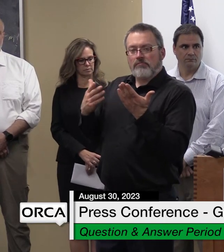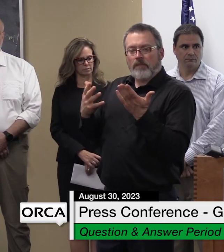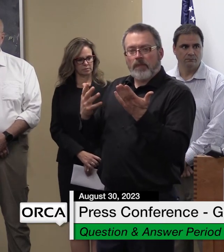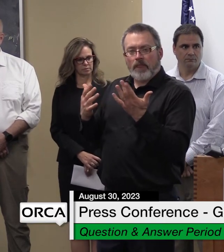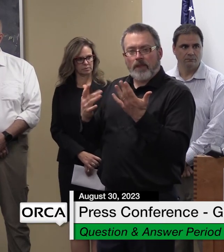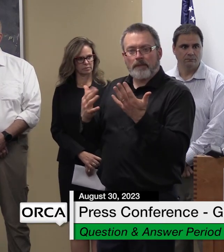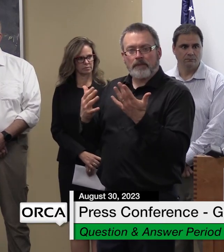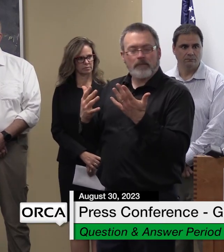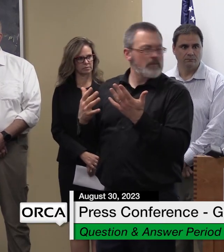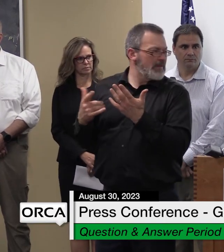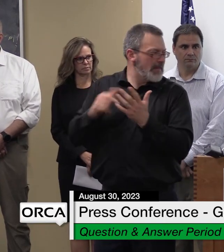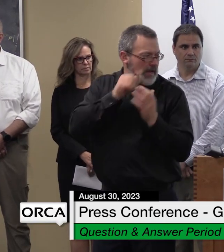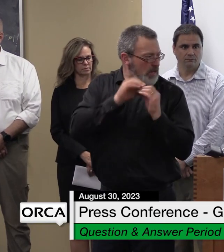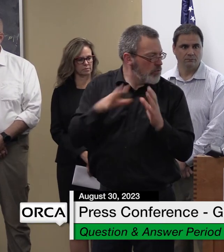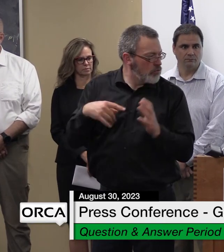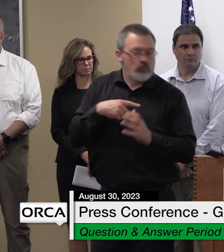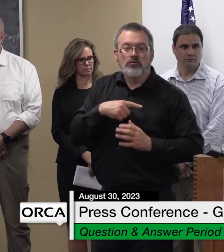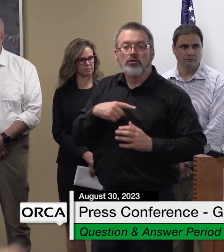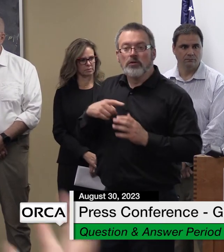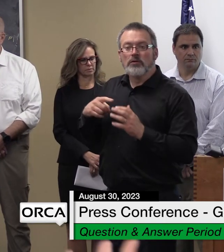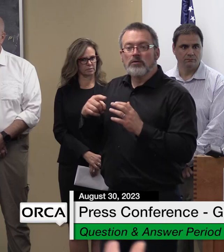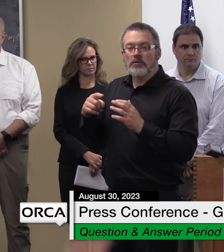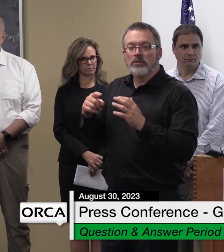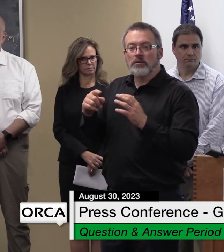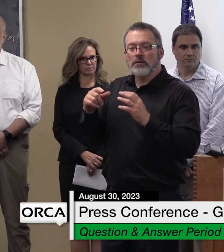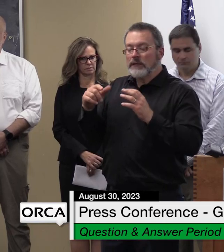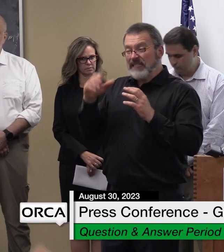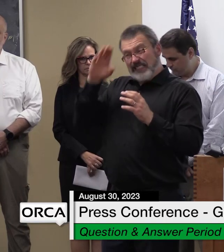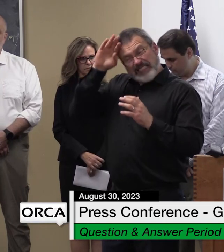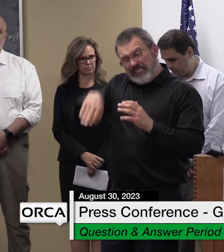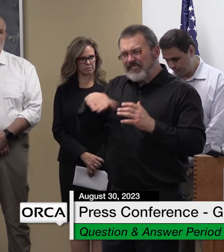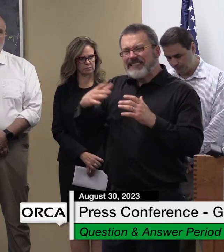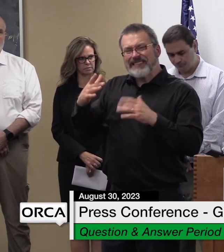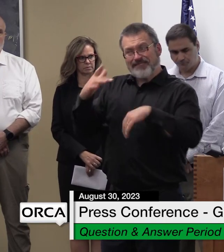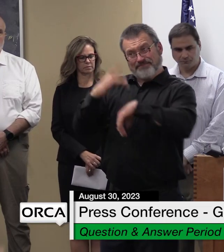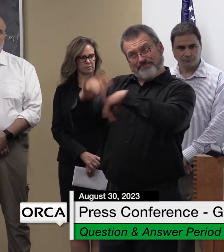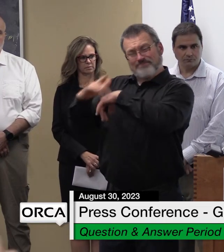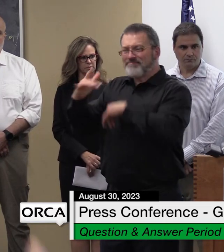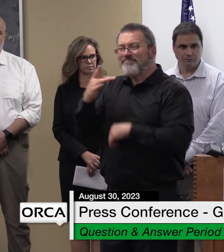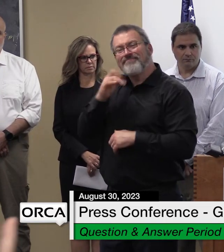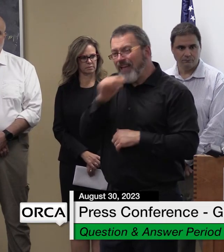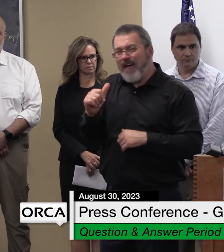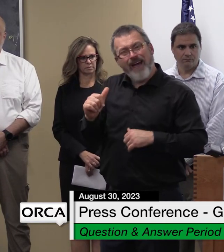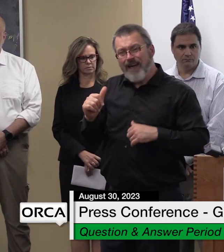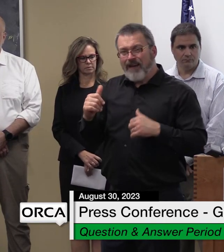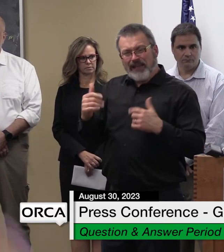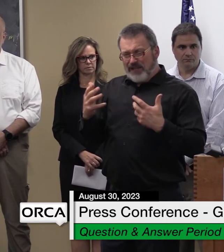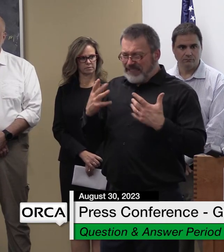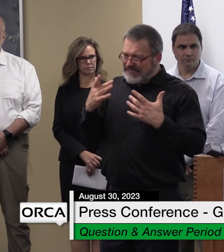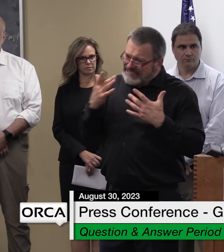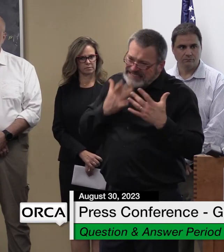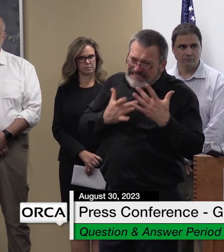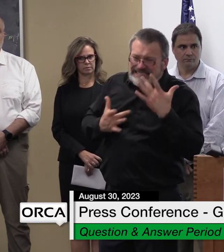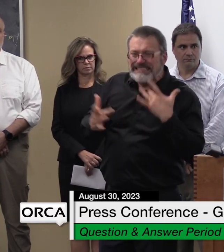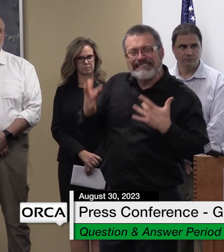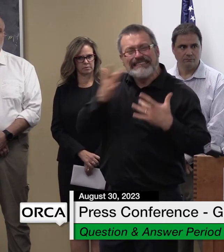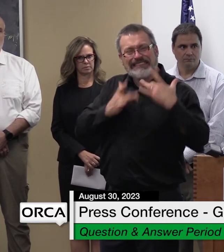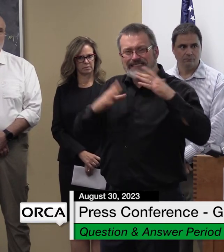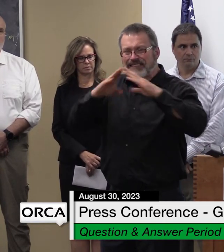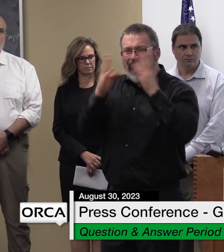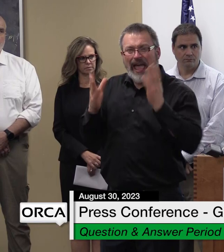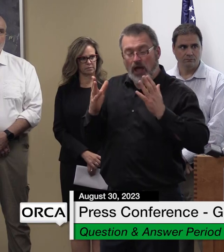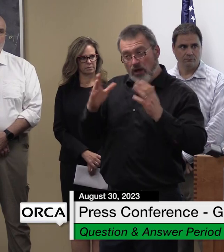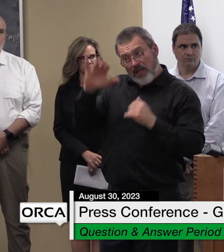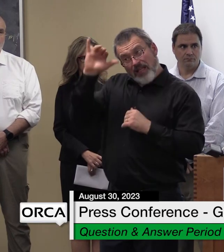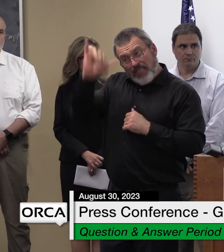just not a lot out there. We recognize coming into this storm that the housing was very, very difficult in Vermont as it was, and so there's not a